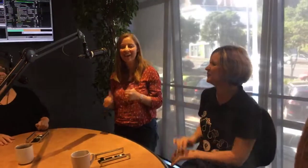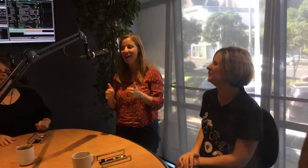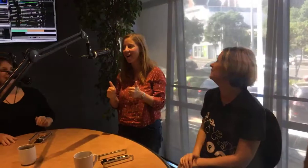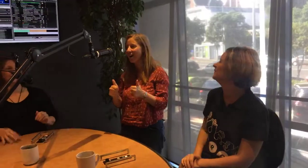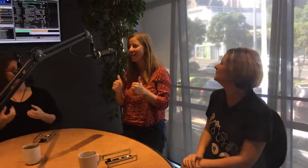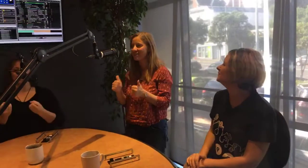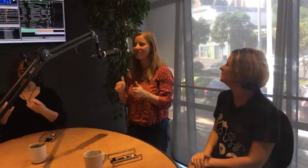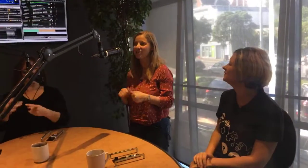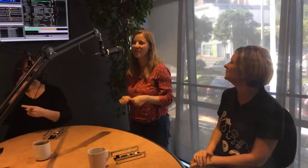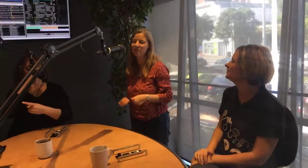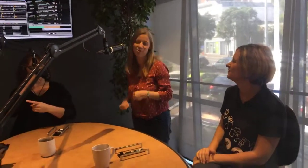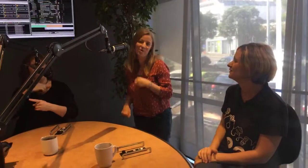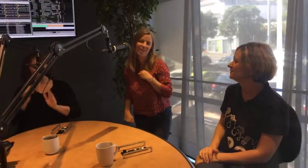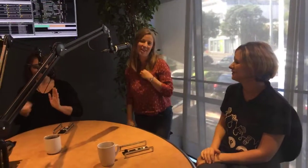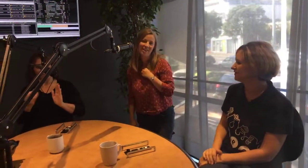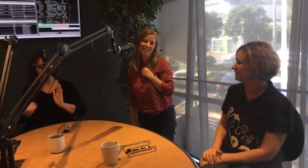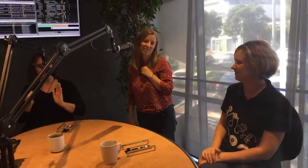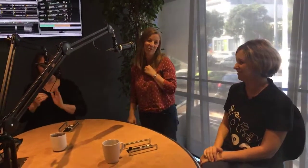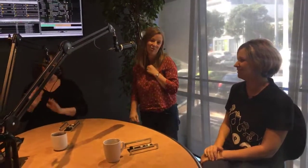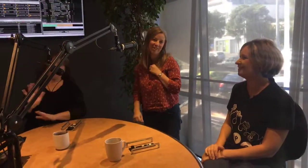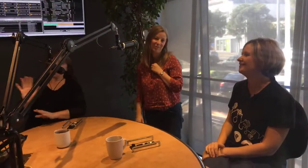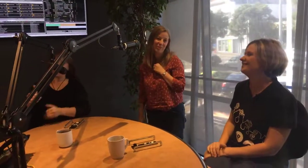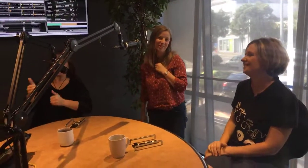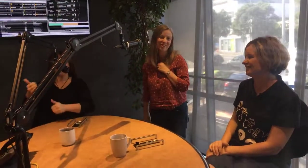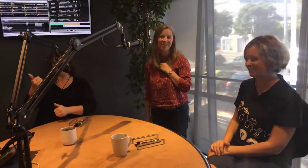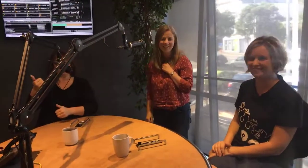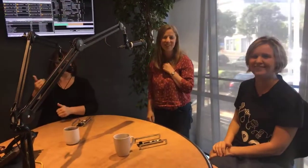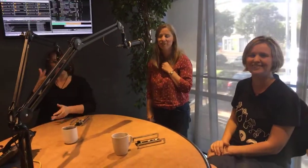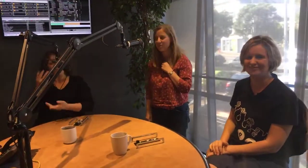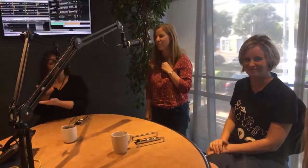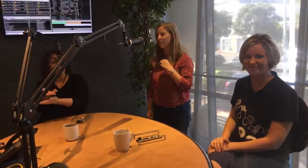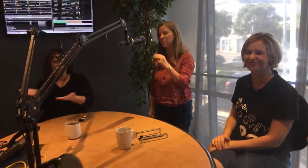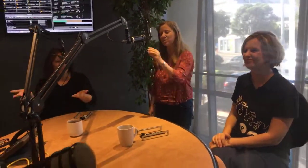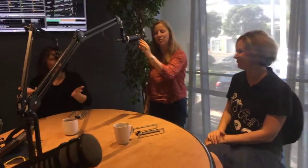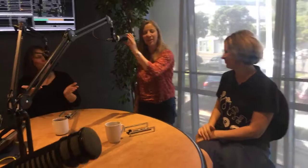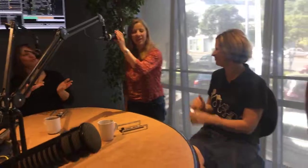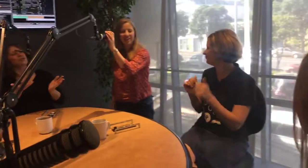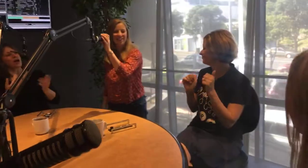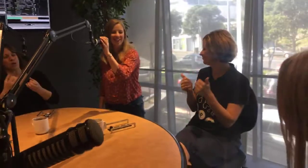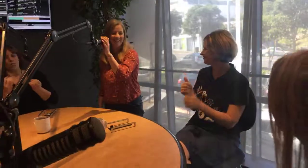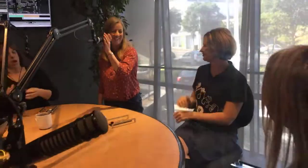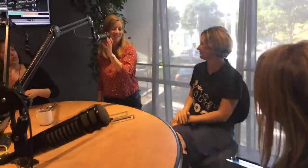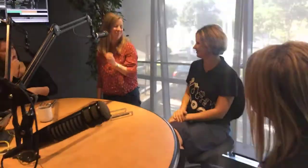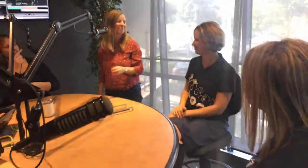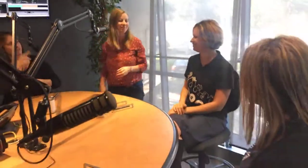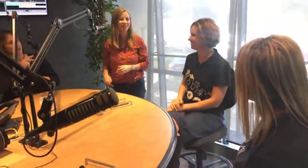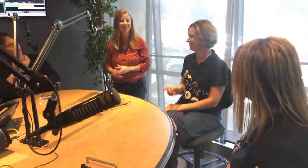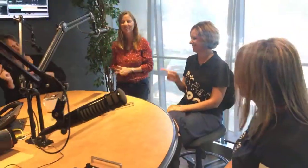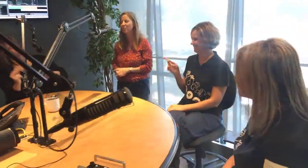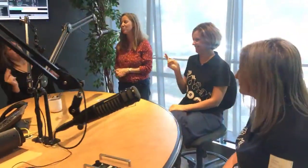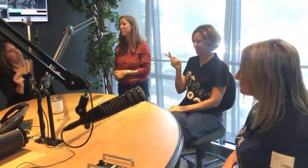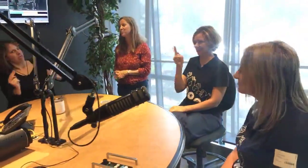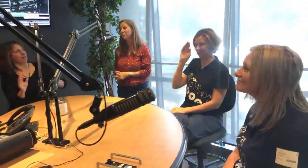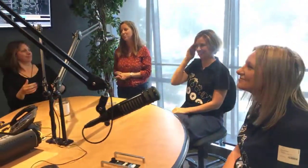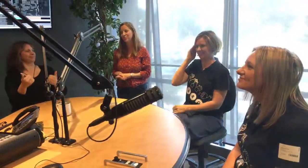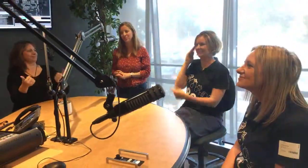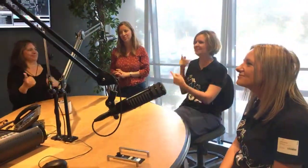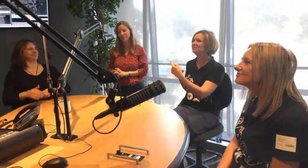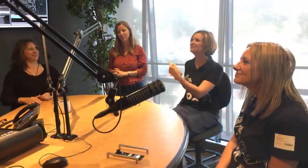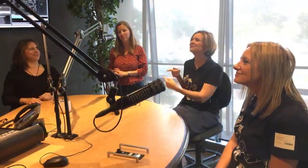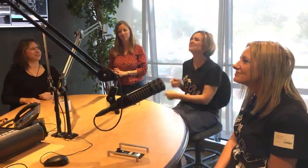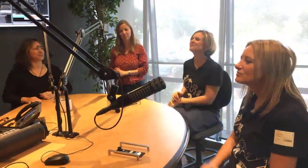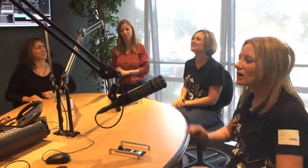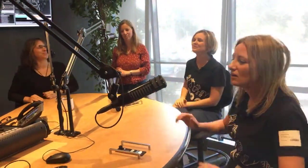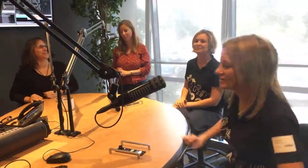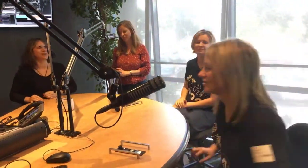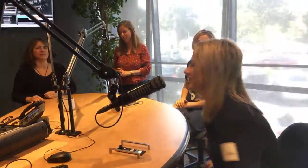Thank you, saying Nan. hi, good to hear from you guys on Facebook. So Oh, that's that's cool. lovely. Lots of people are checking in. So that's cool. Jamie, if you could be a